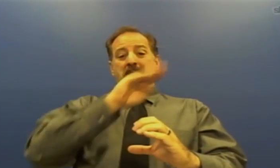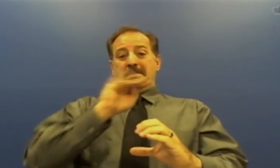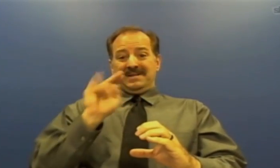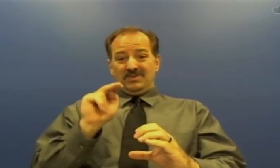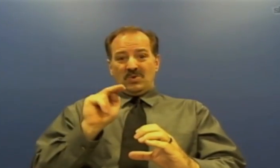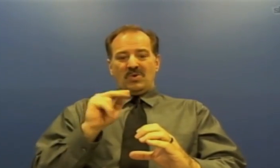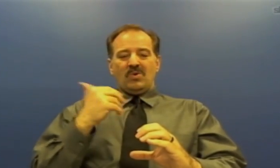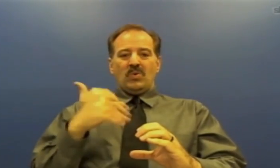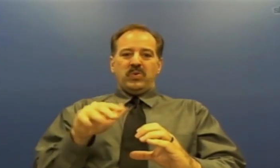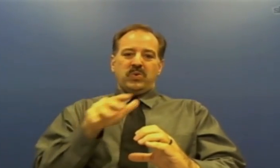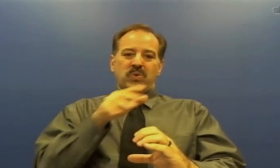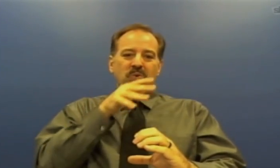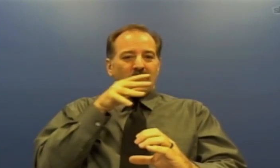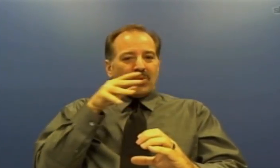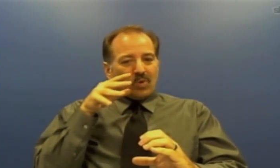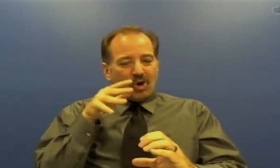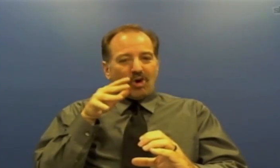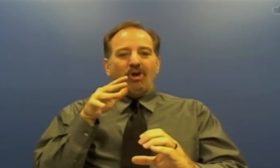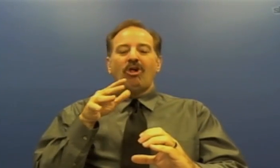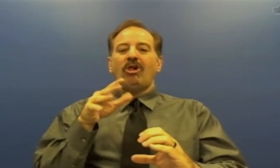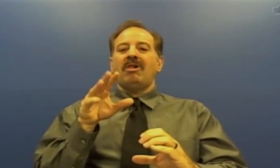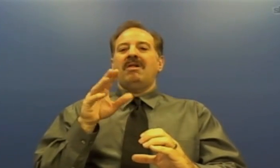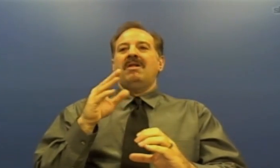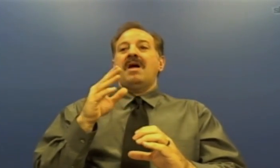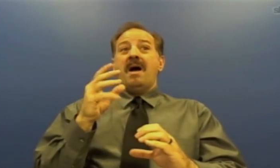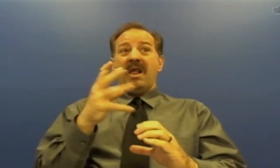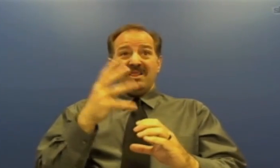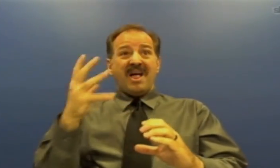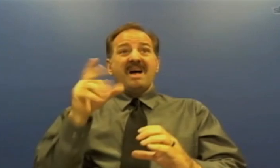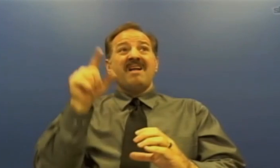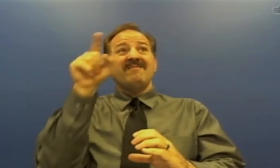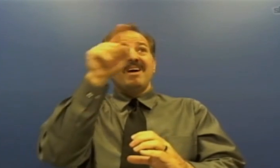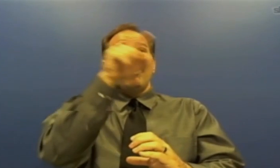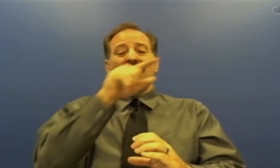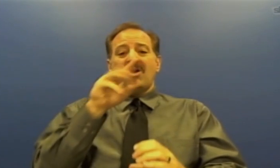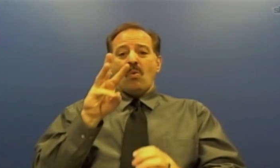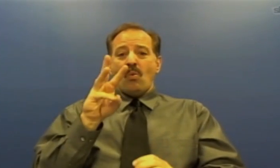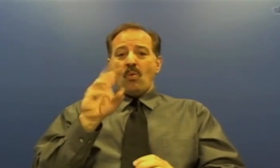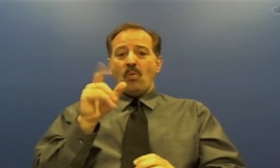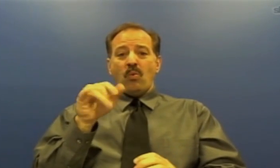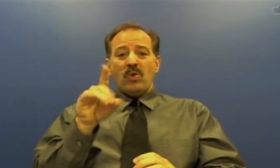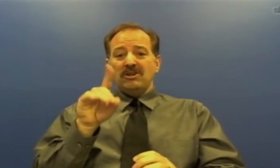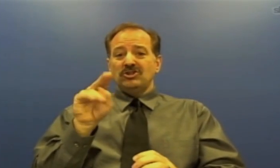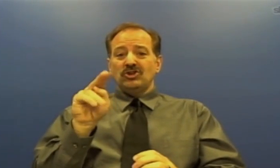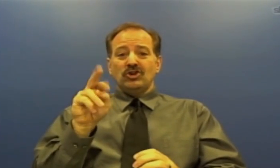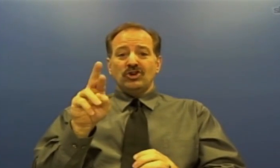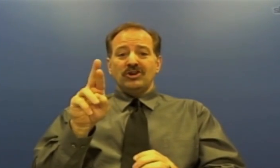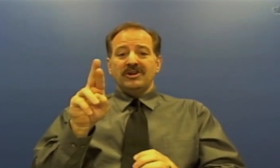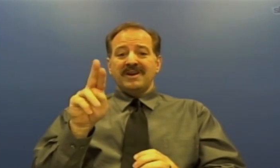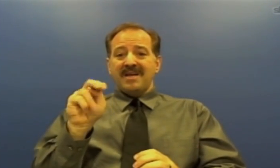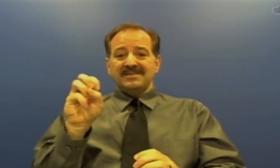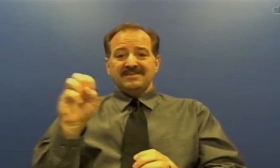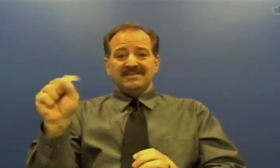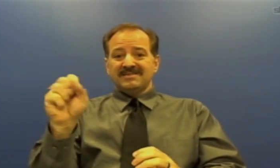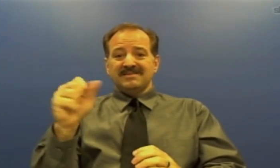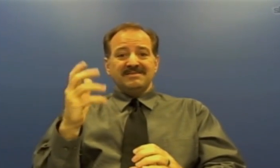But if you look around the rest of the state, there are a number of rural areas, and a lot of those are out in